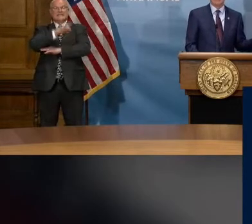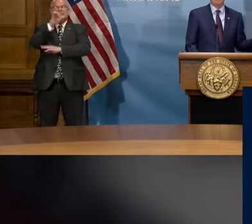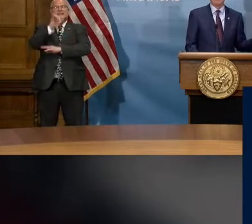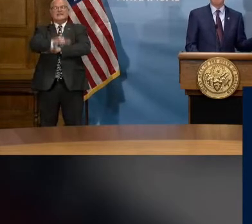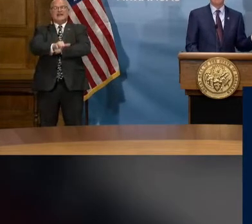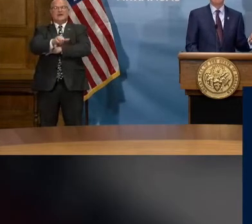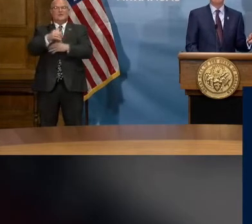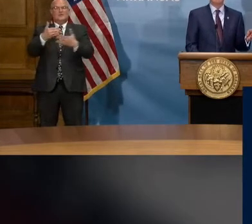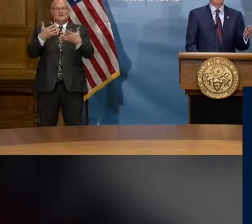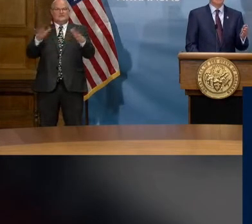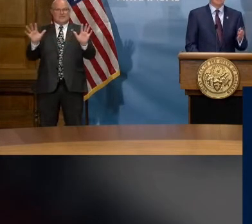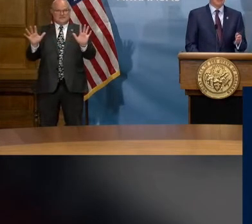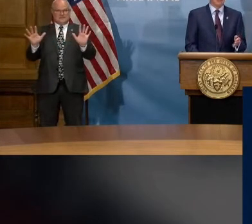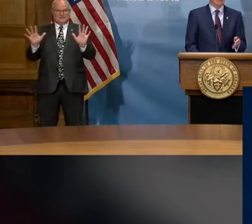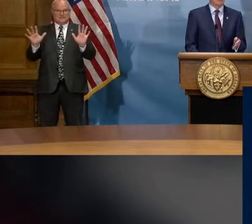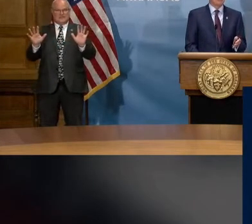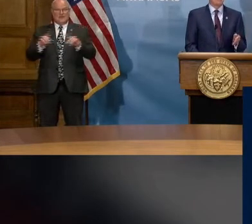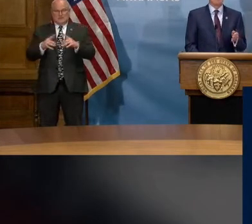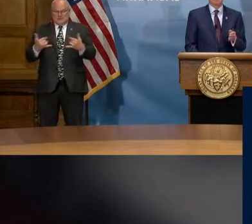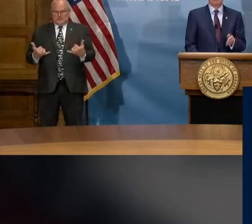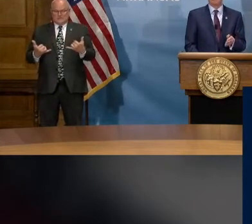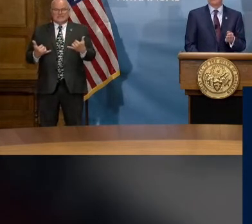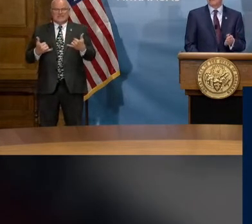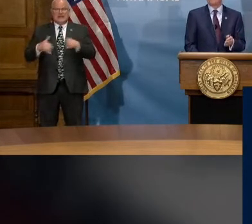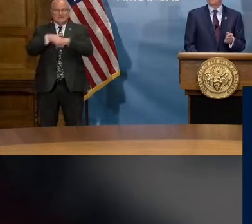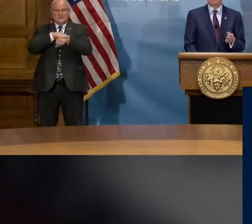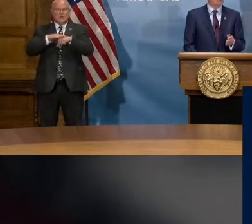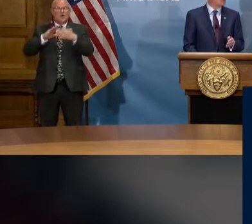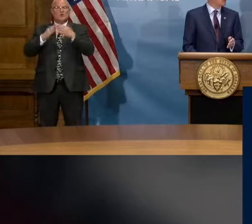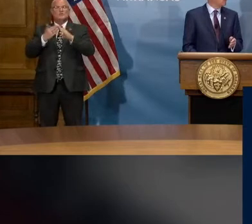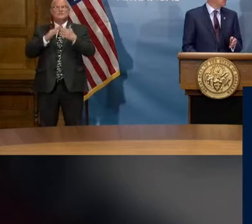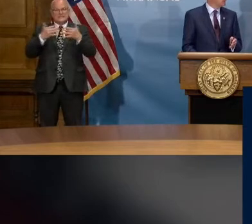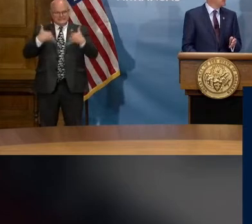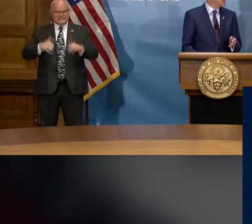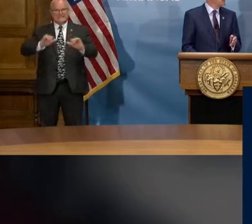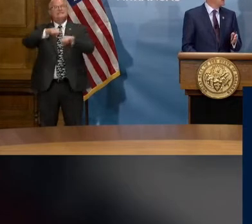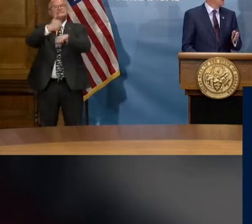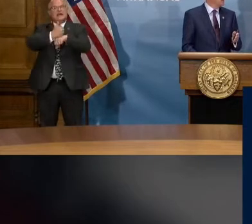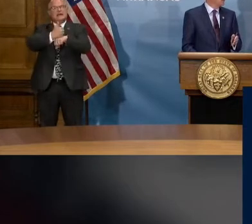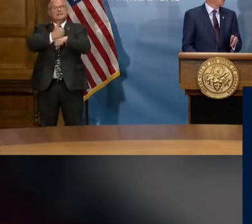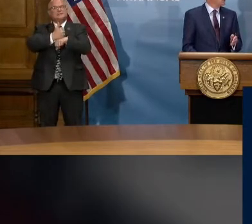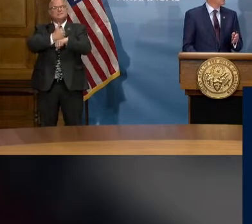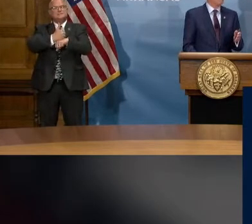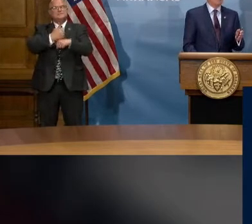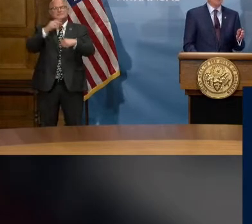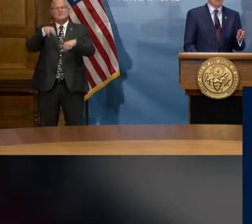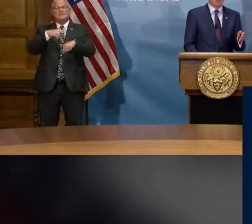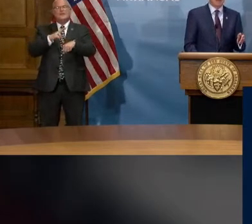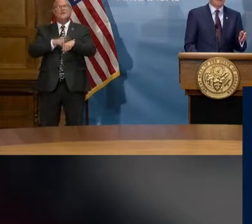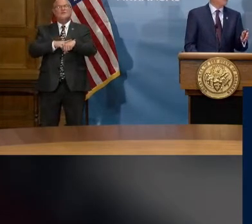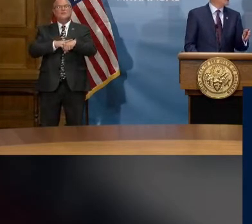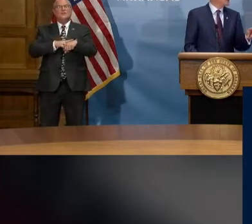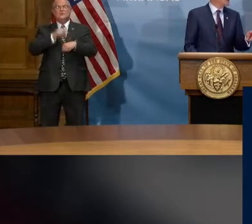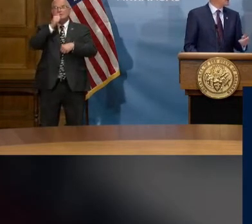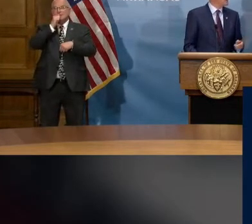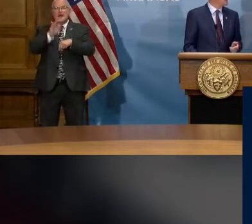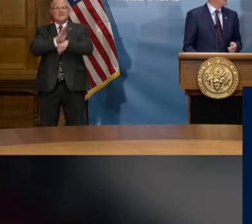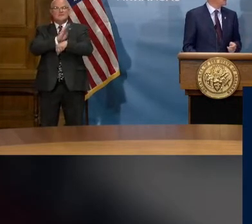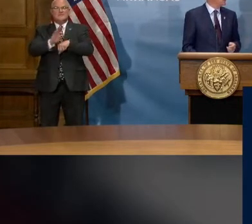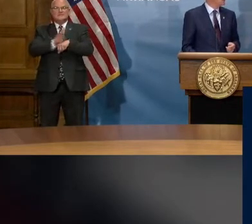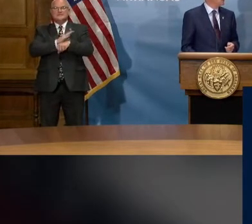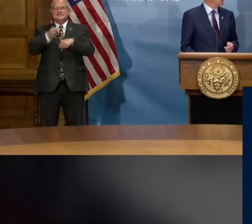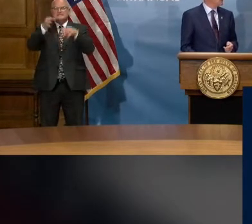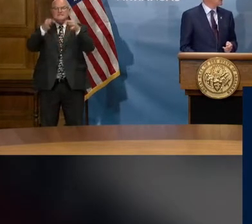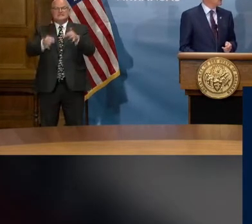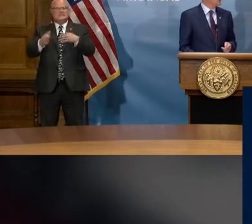be lifted, but at the present time, the local option is still in place. And of course, private businesses can make